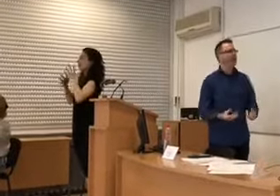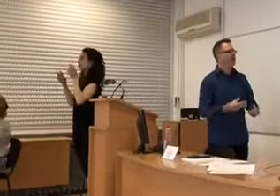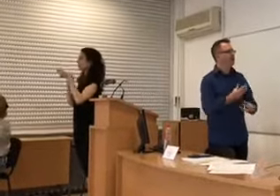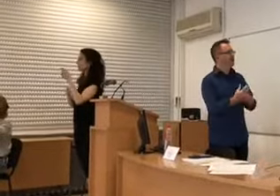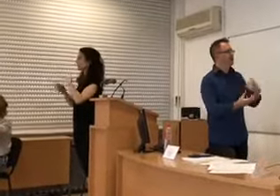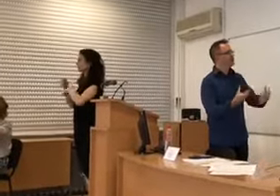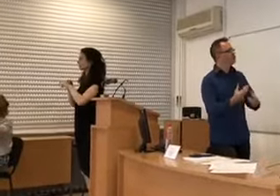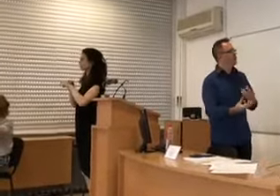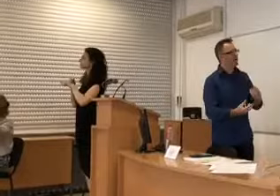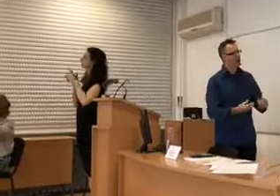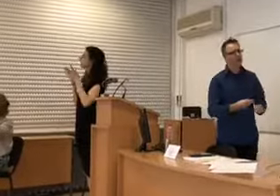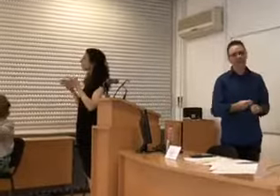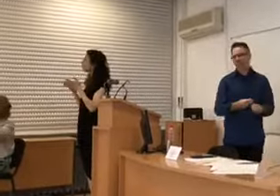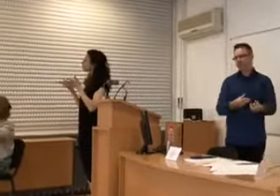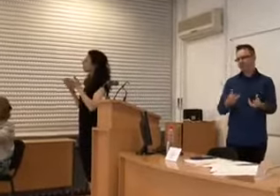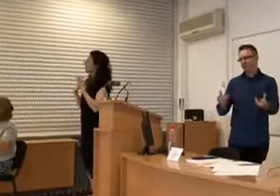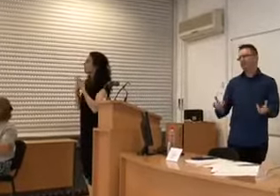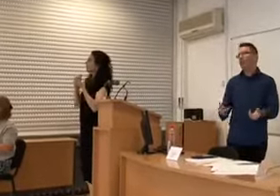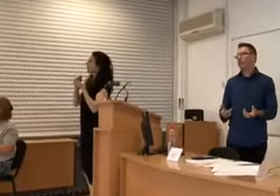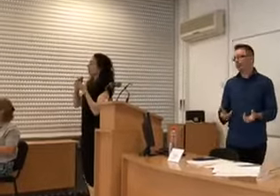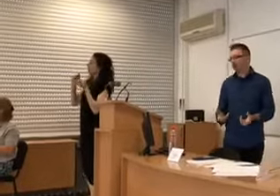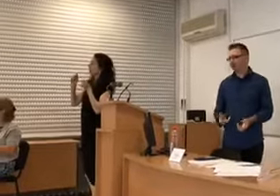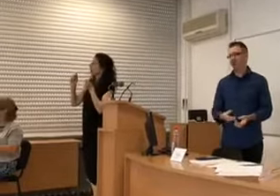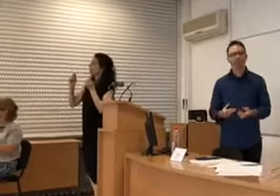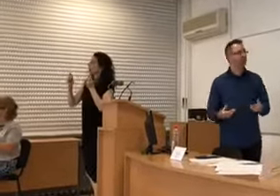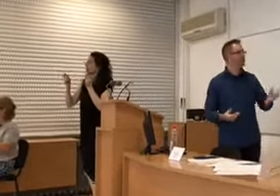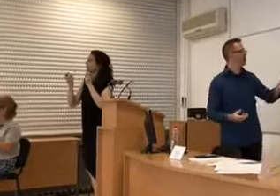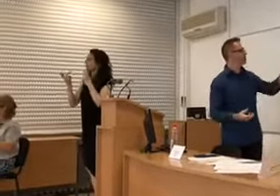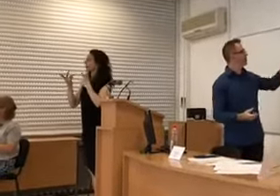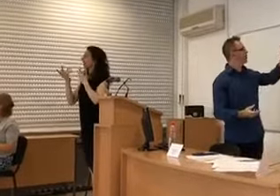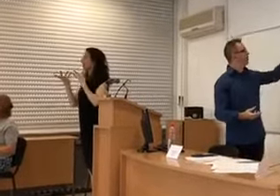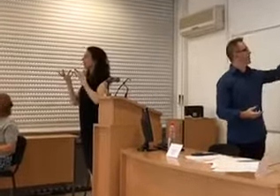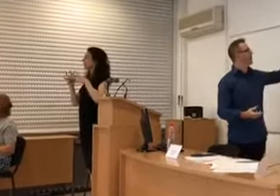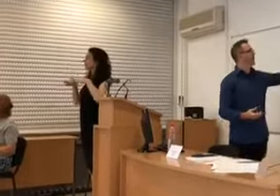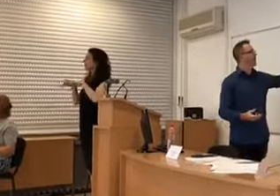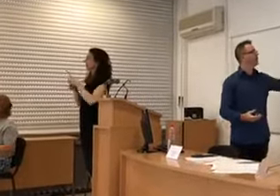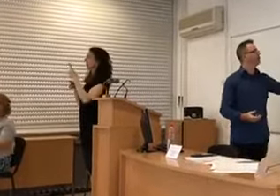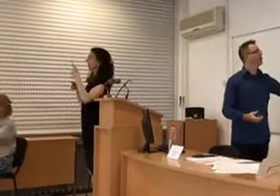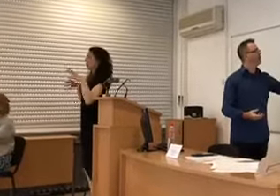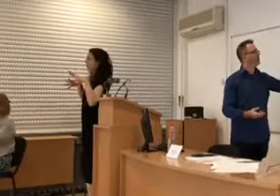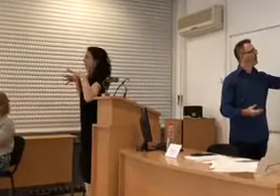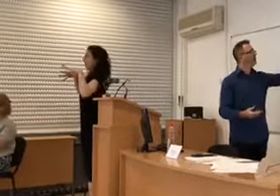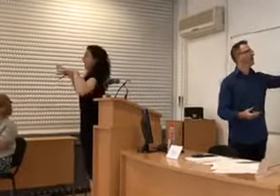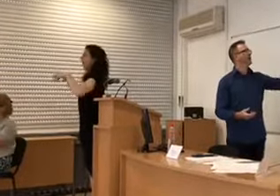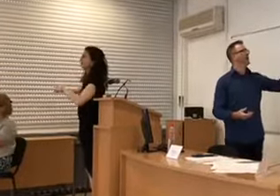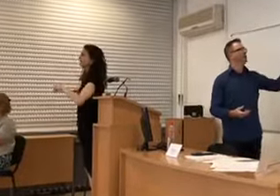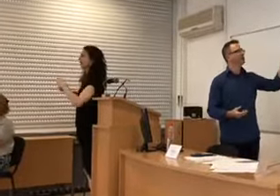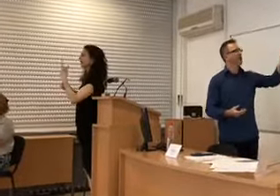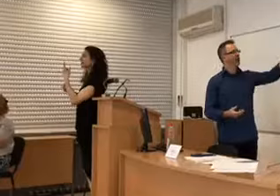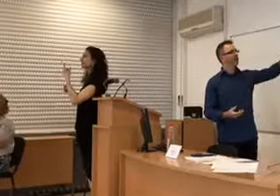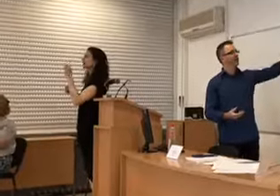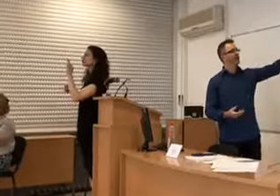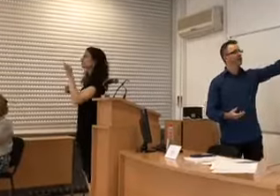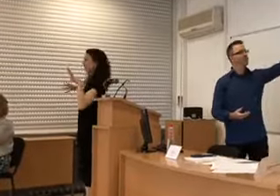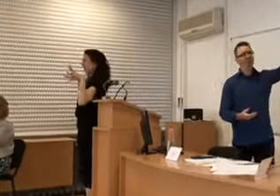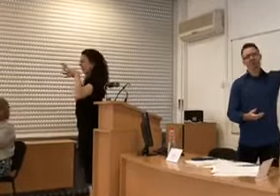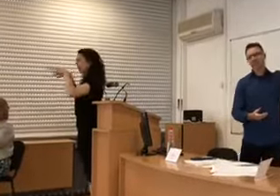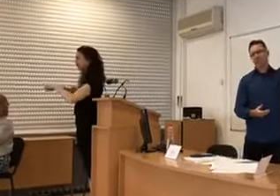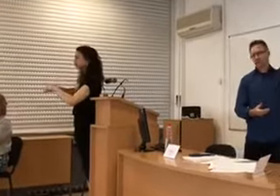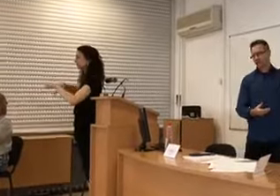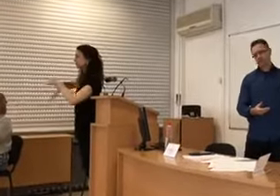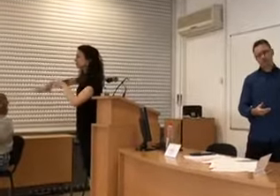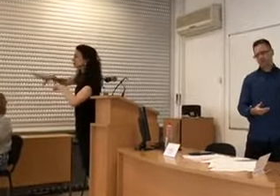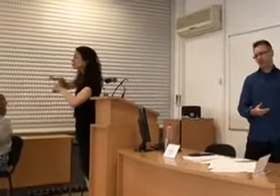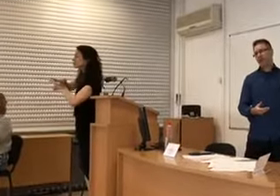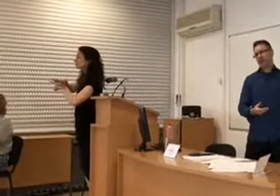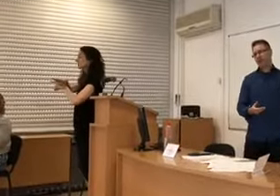way sexuality is monetized, internet, this is the webcamming industry, the hidden cams, and Mr. Skin